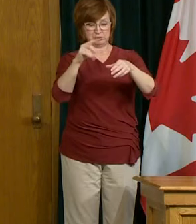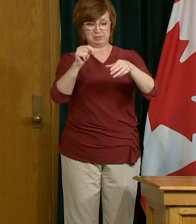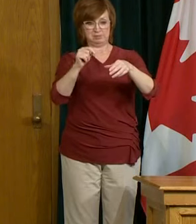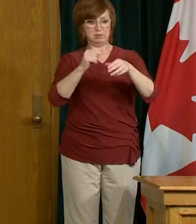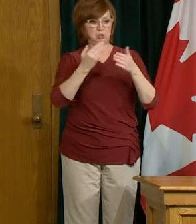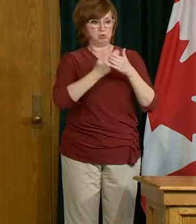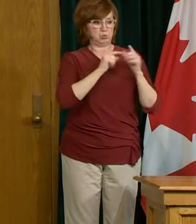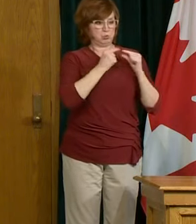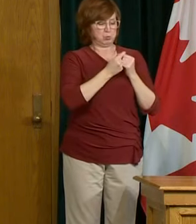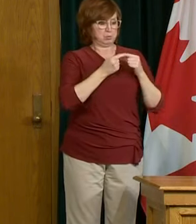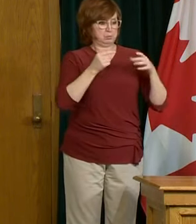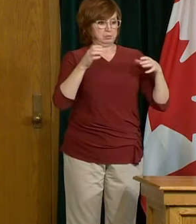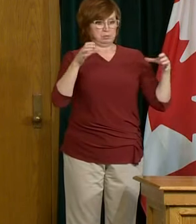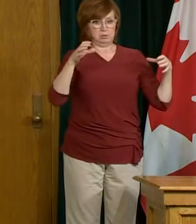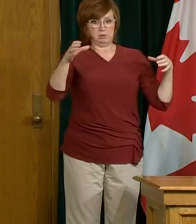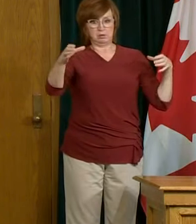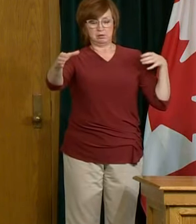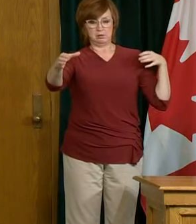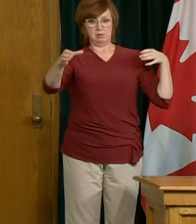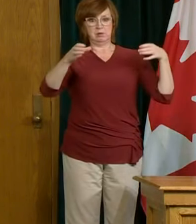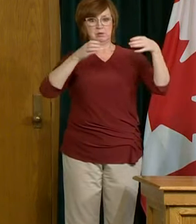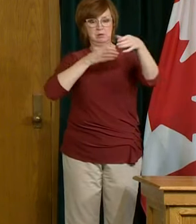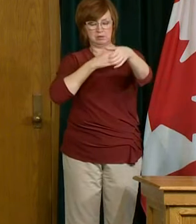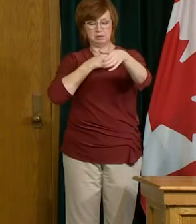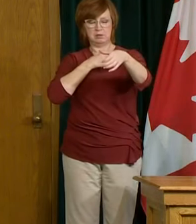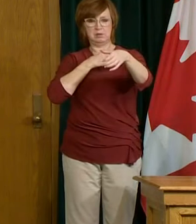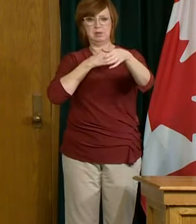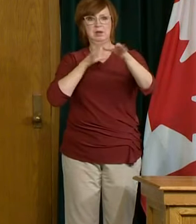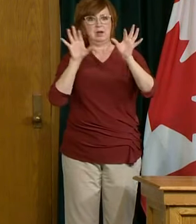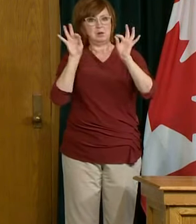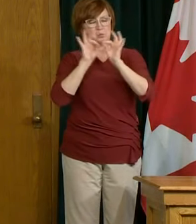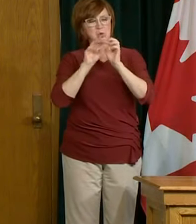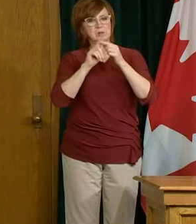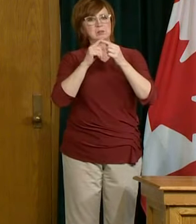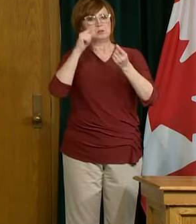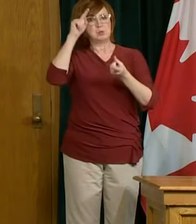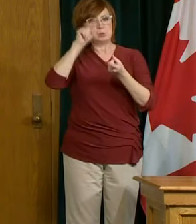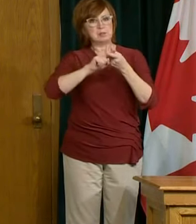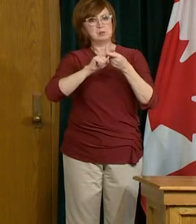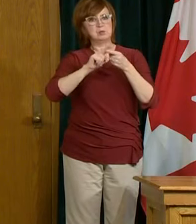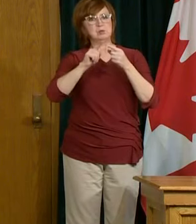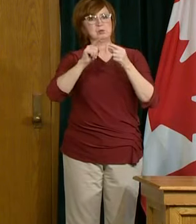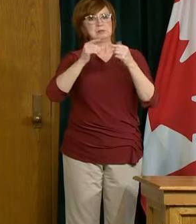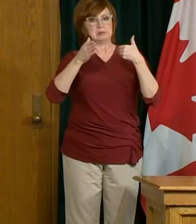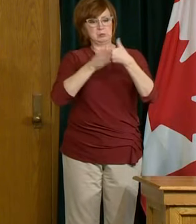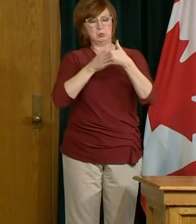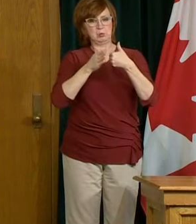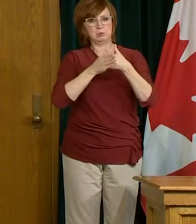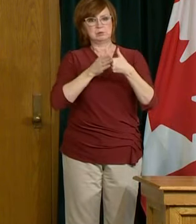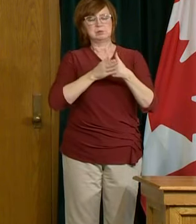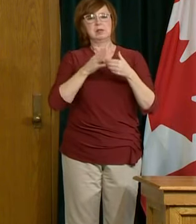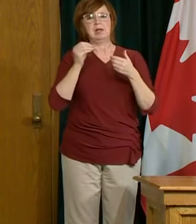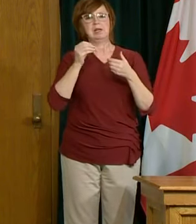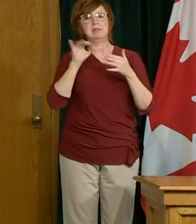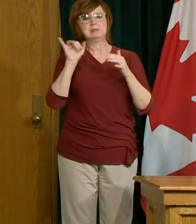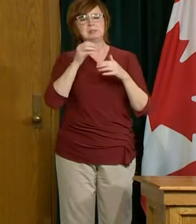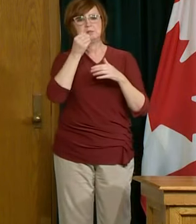as well. All those aspects are really important to minimize transmission in those settings as well. Thank you. Follow up,